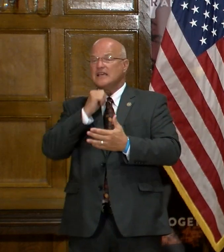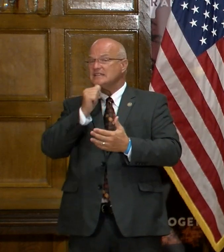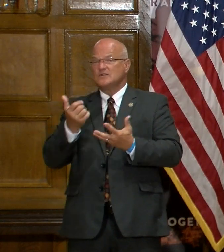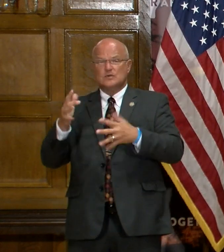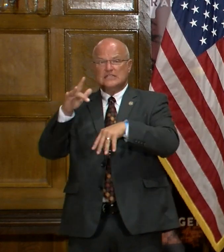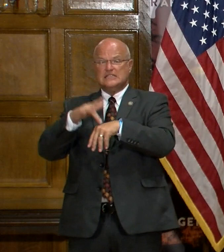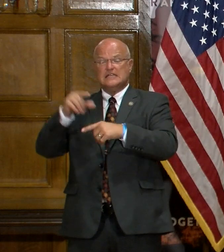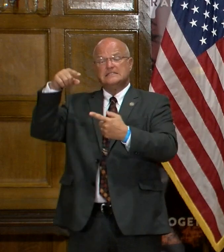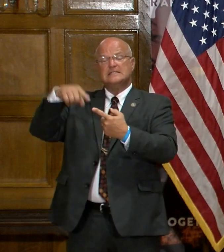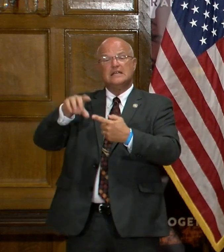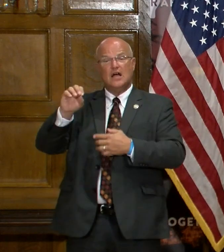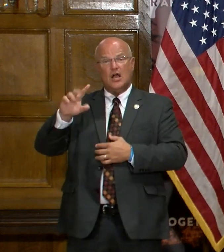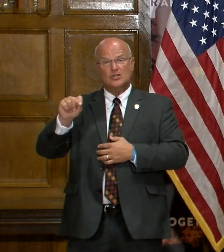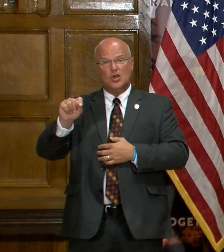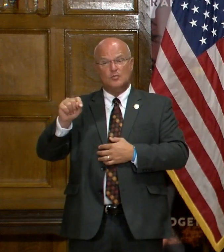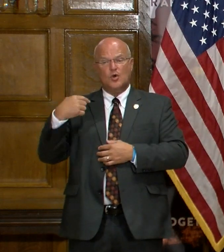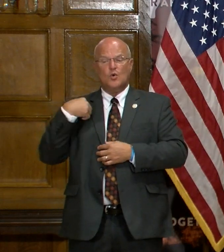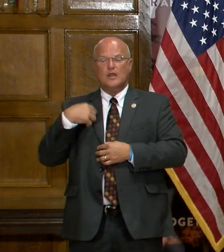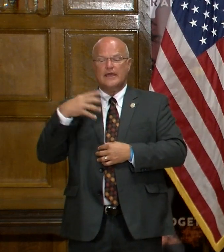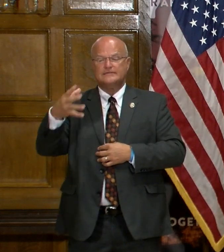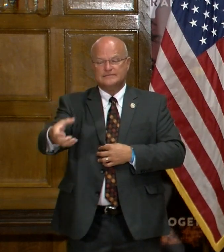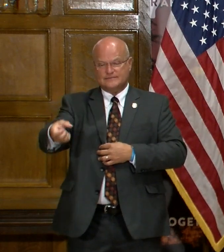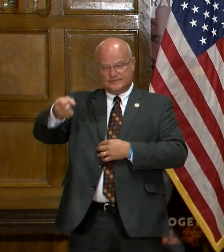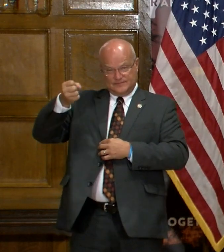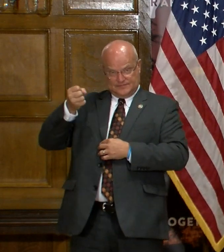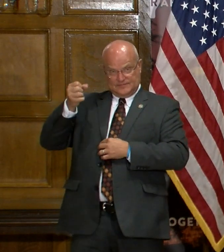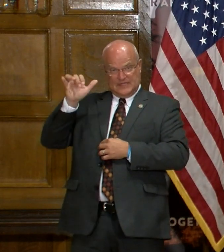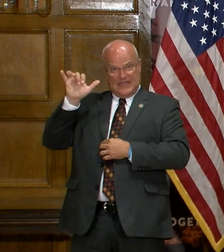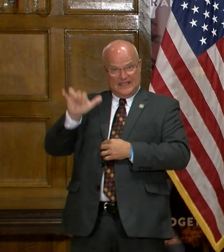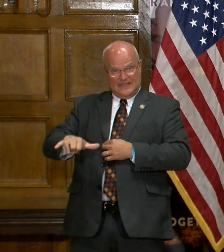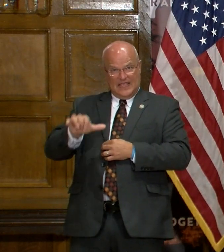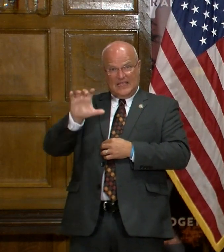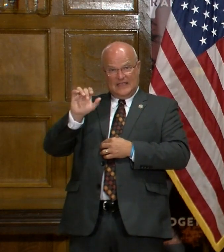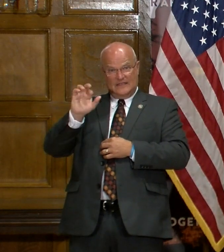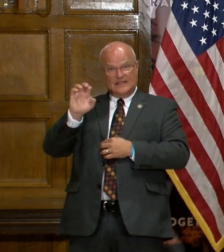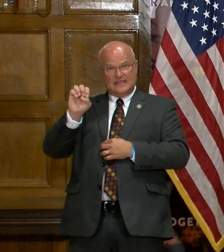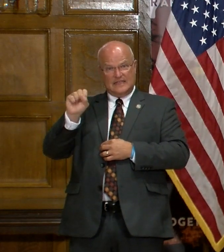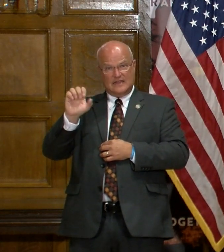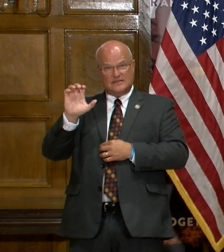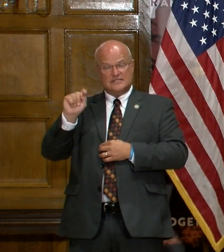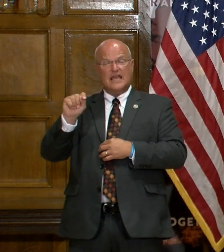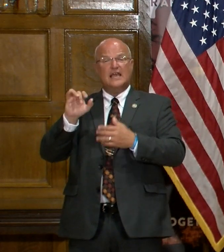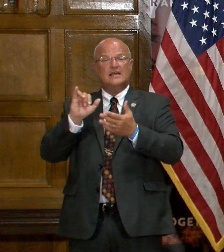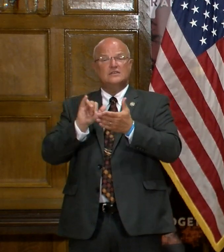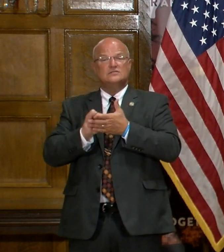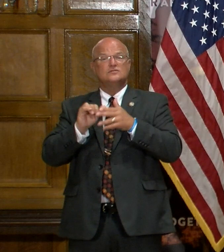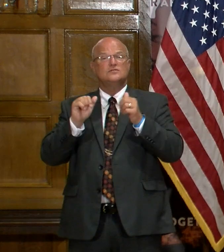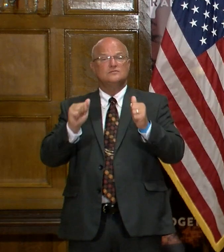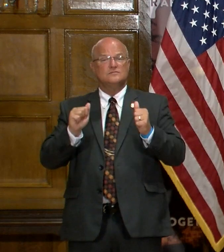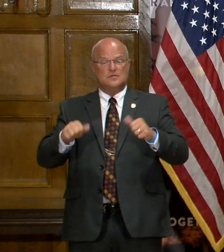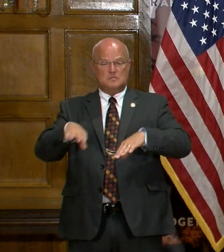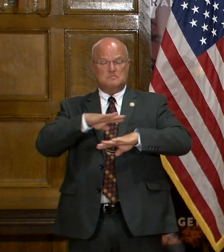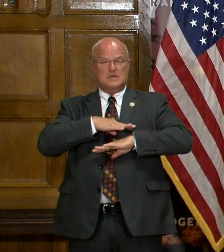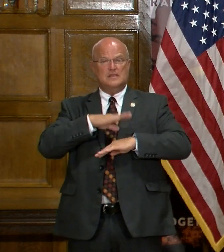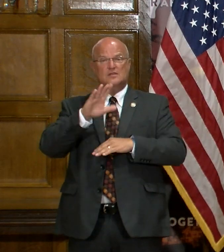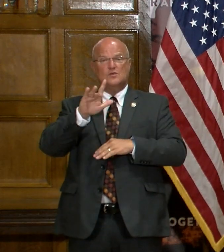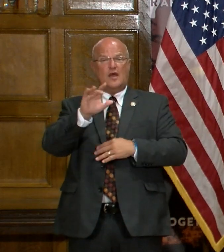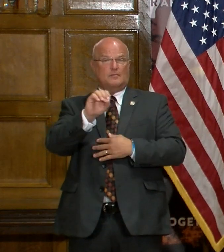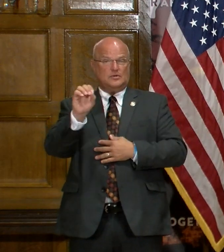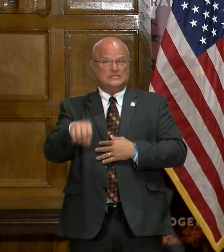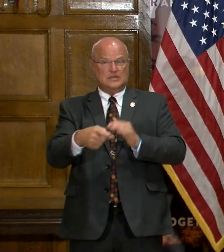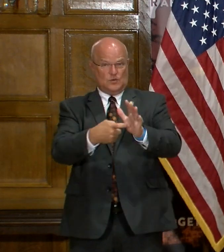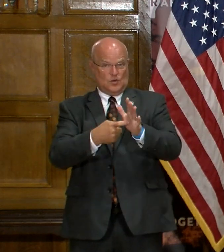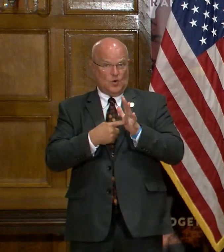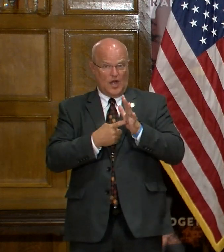until October. We would have to dip into that in order to be able to meet the